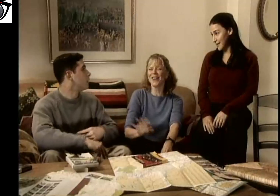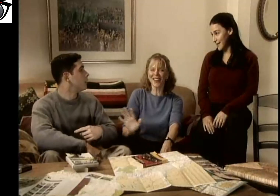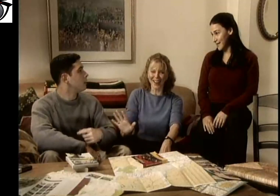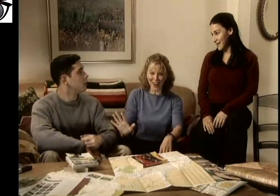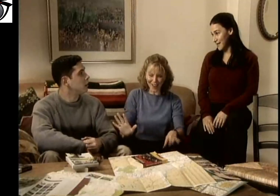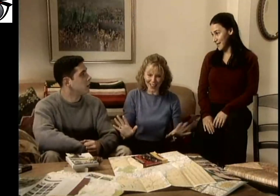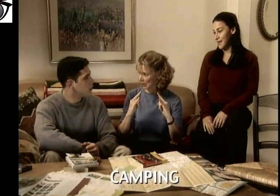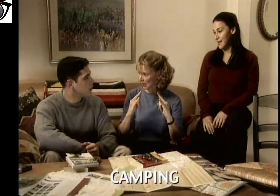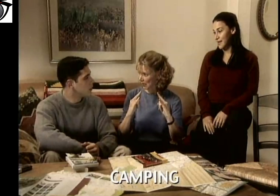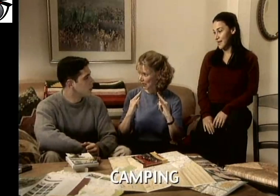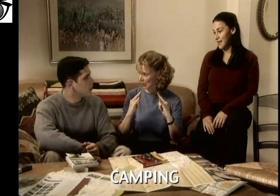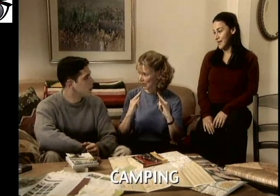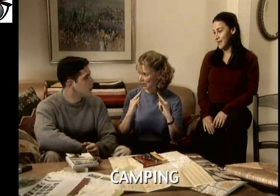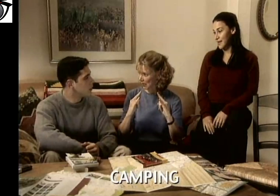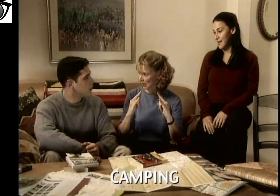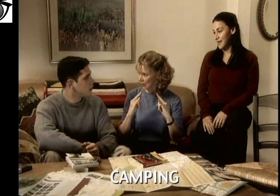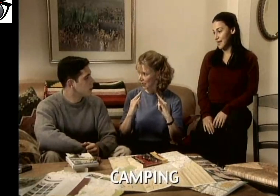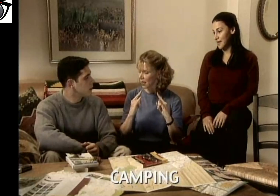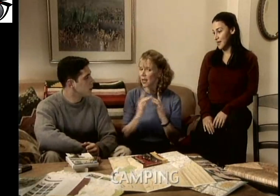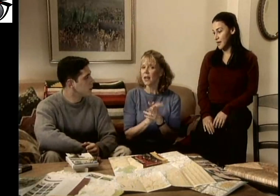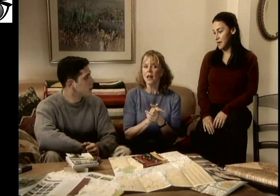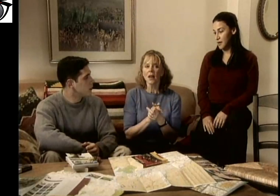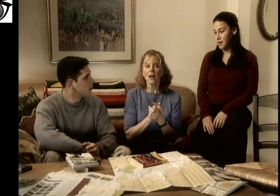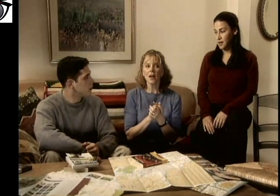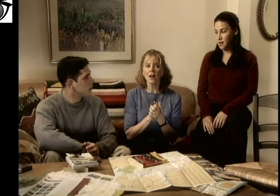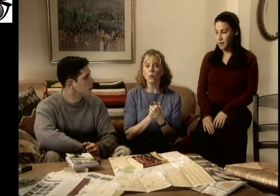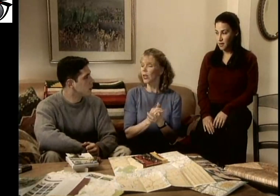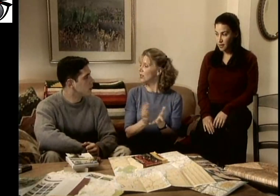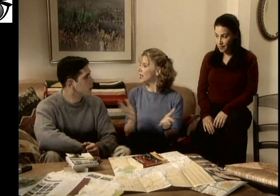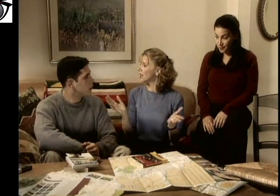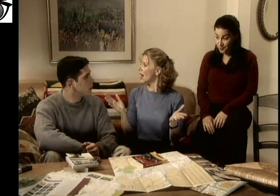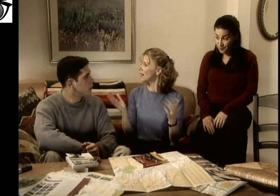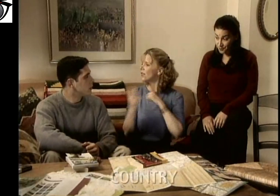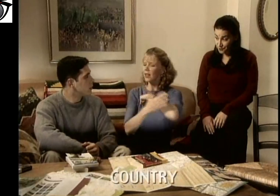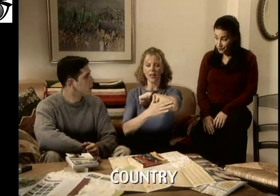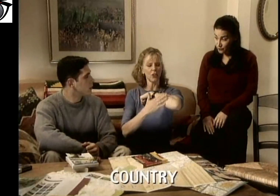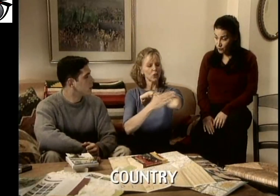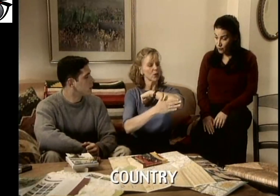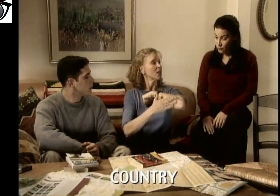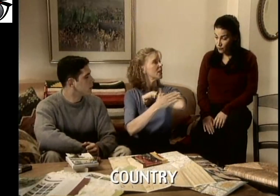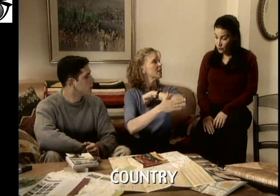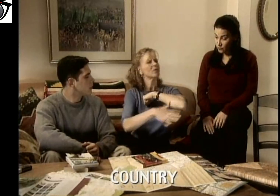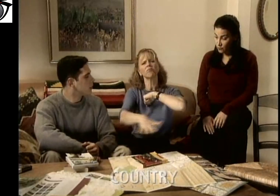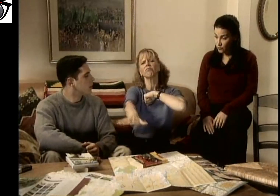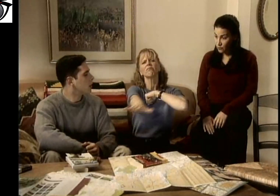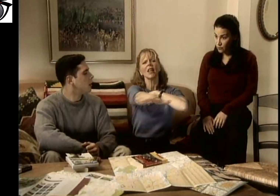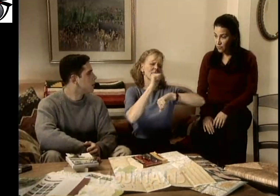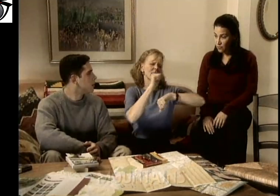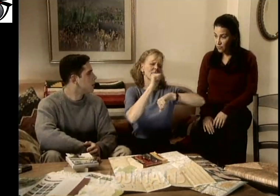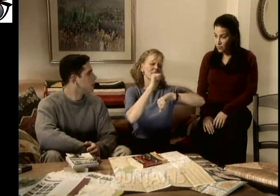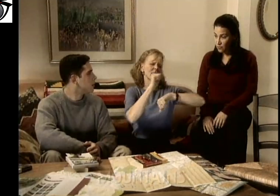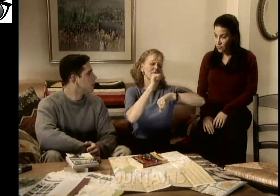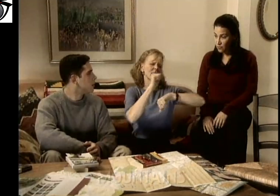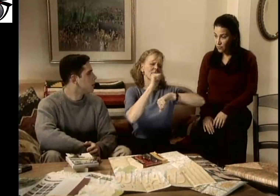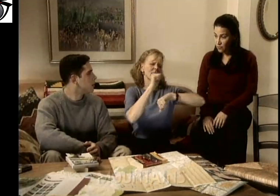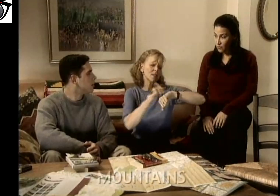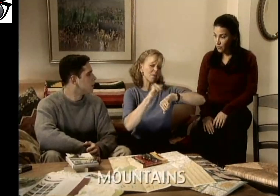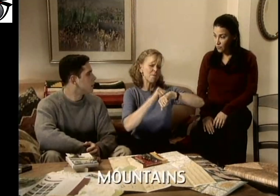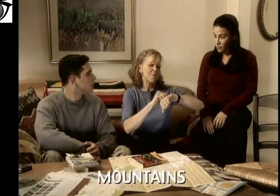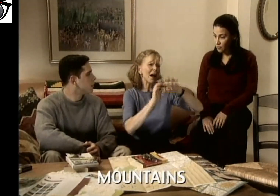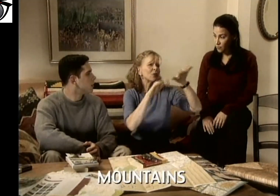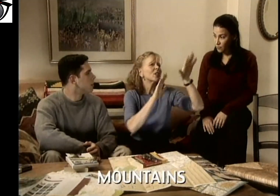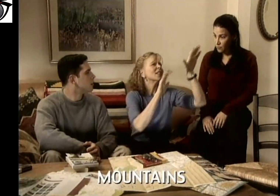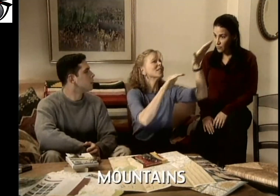hotels. Okay, all right. So if we go camping, we could see a lot of the country